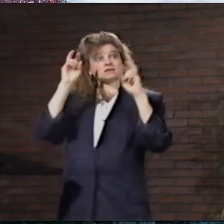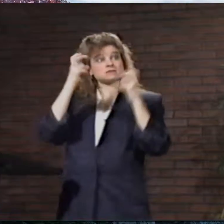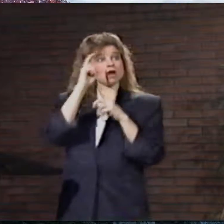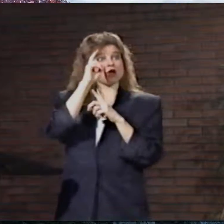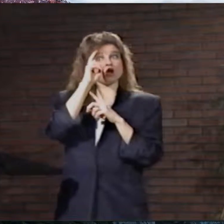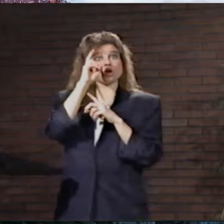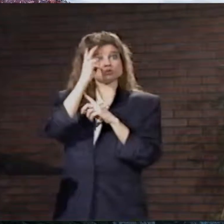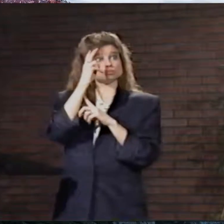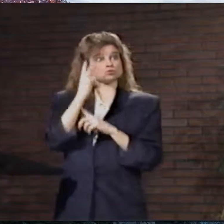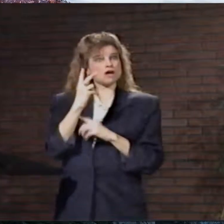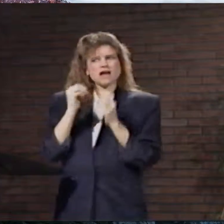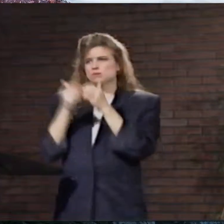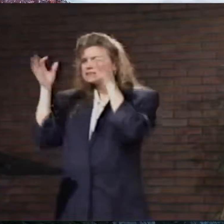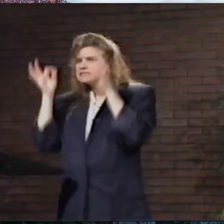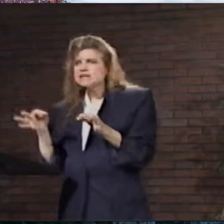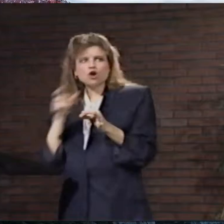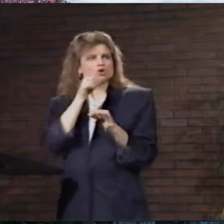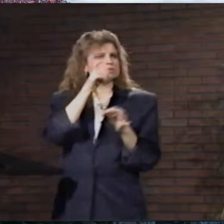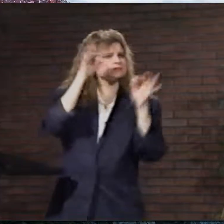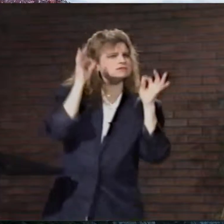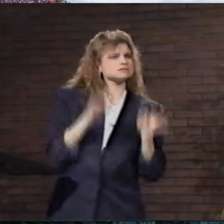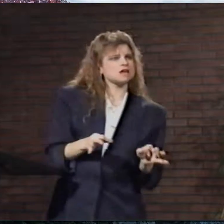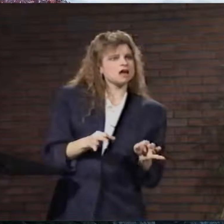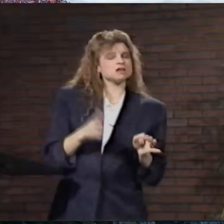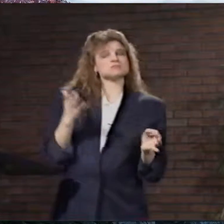commitment to communication.